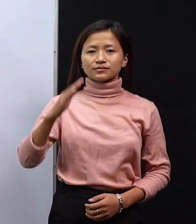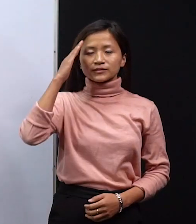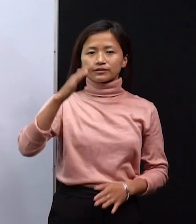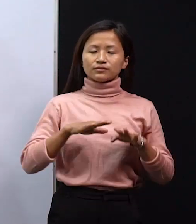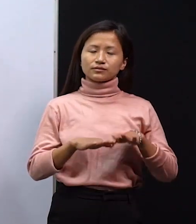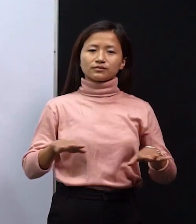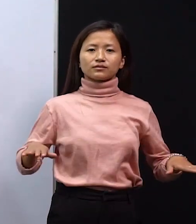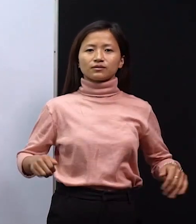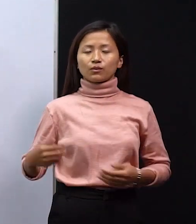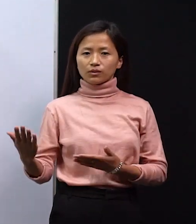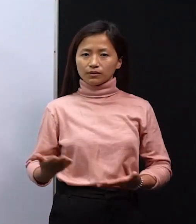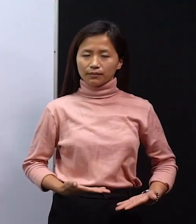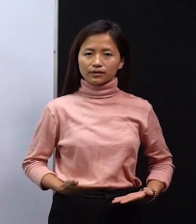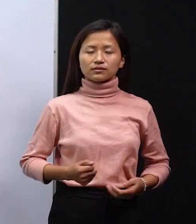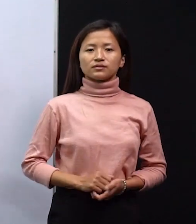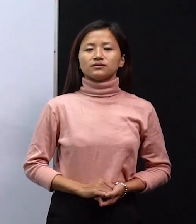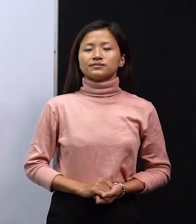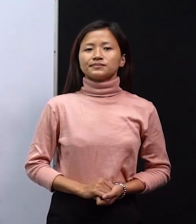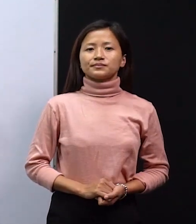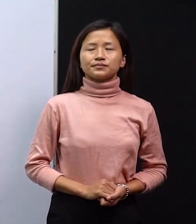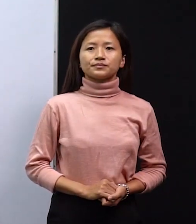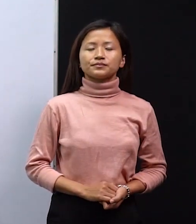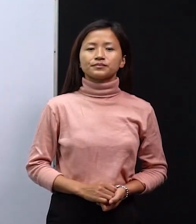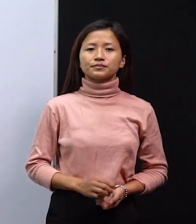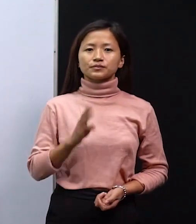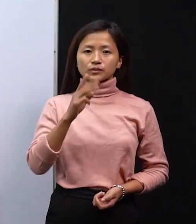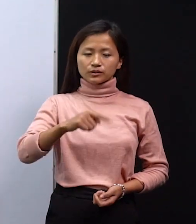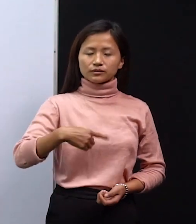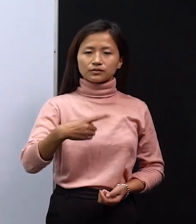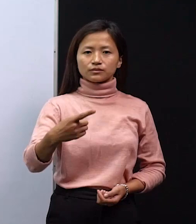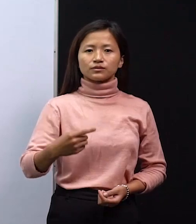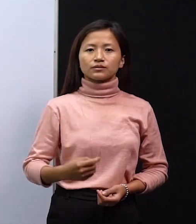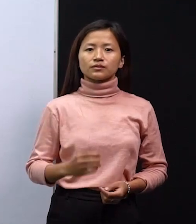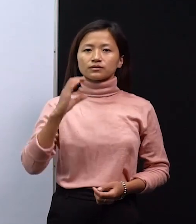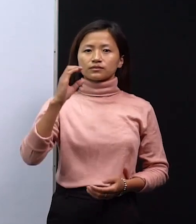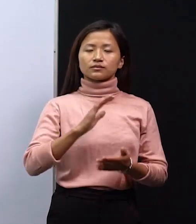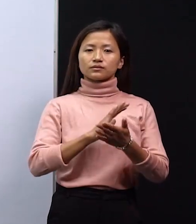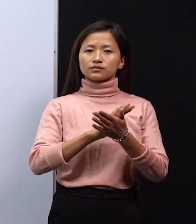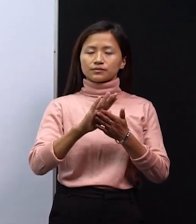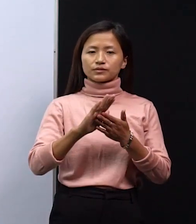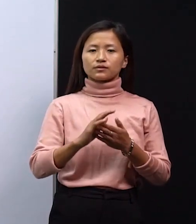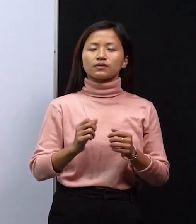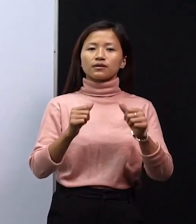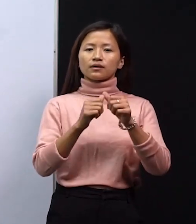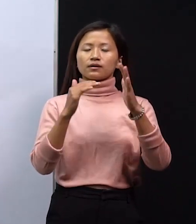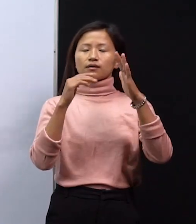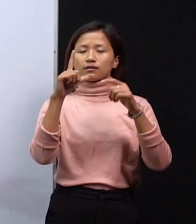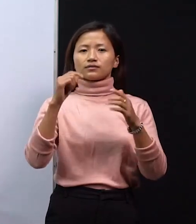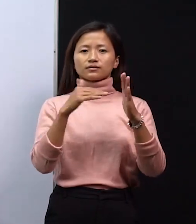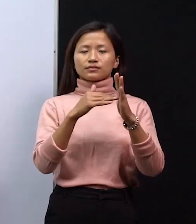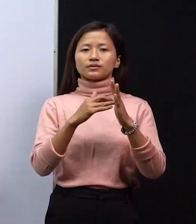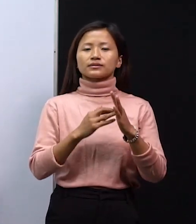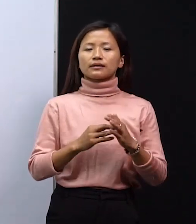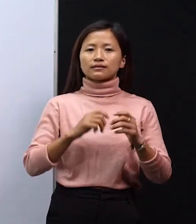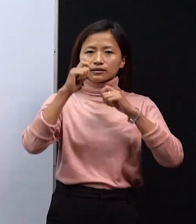Hello students, welcome back. We will continue with the chapter Algebraic Expressions and Identities.